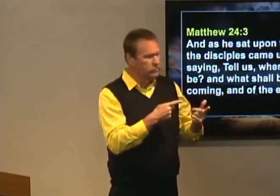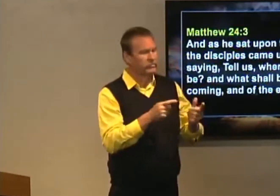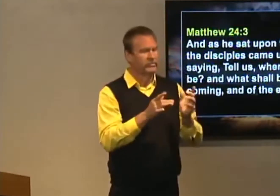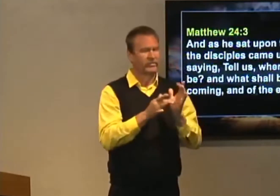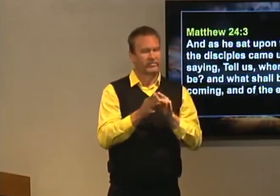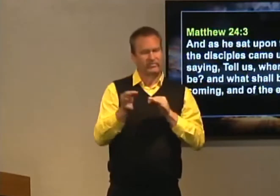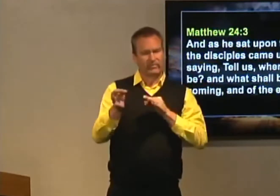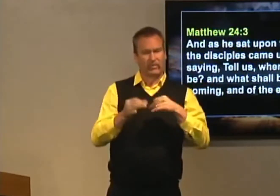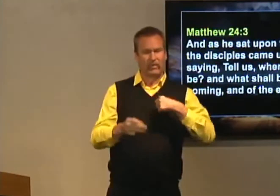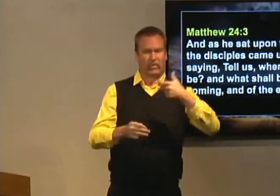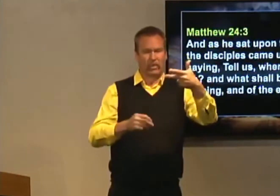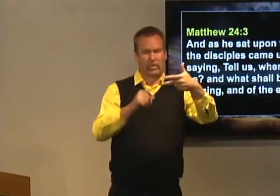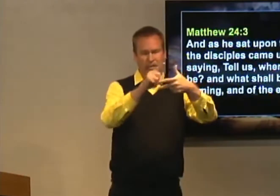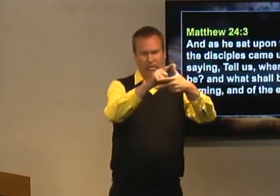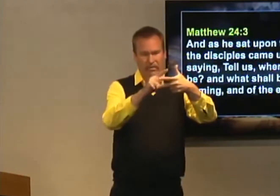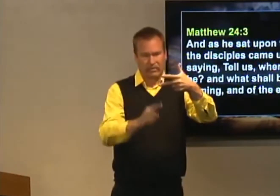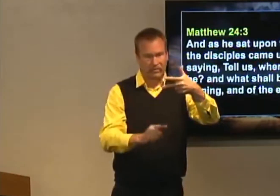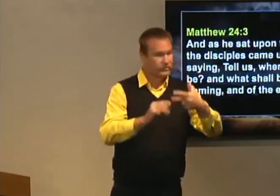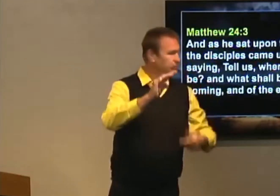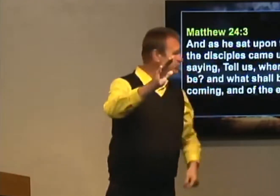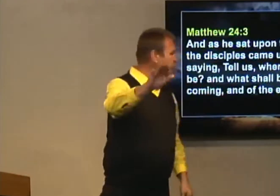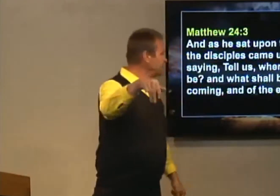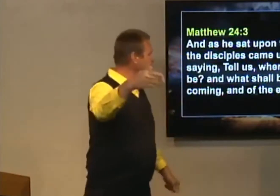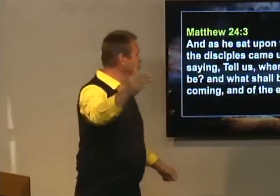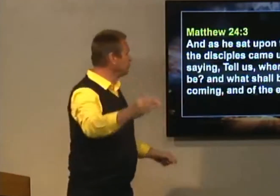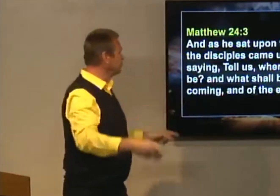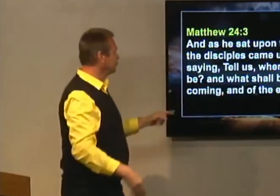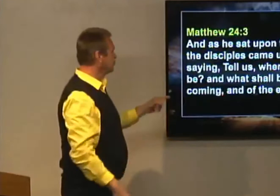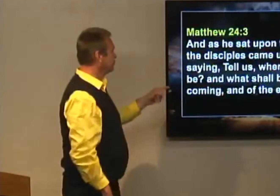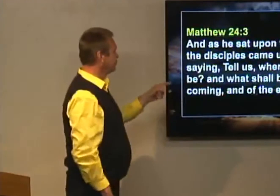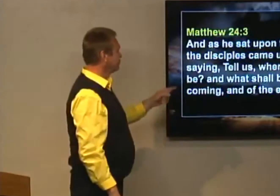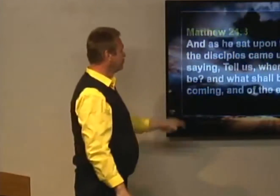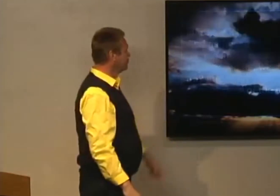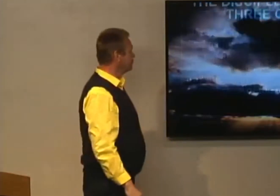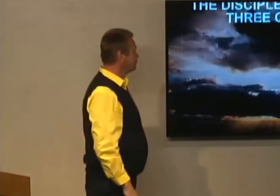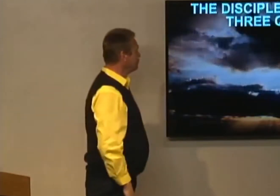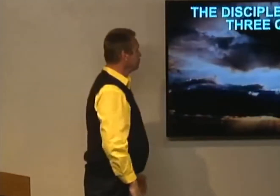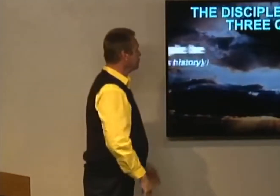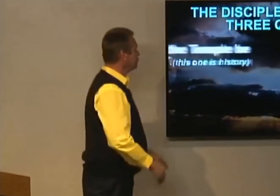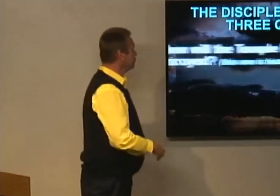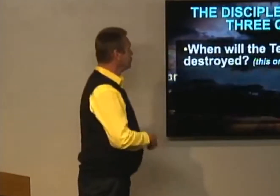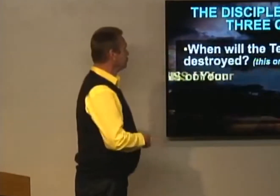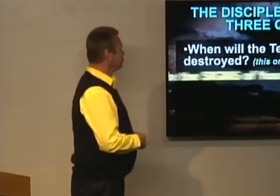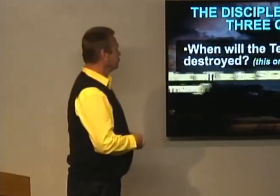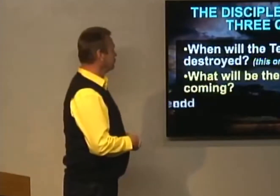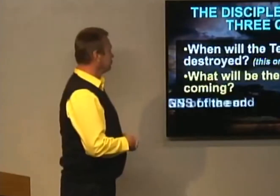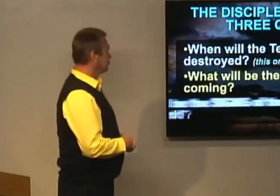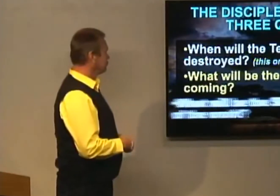what's going to happen at the end of the world, Jesus explains three things, and we're going to take a look at those here.